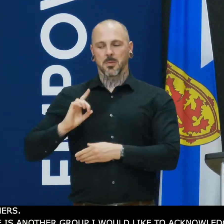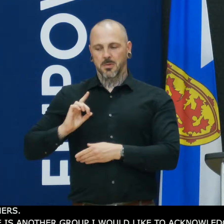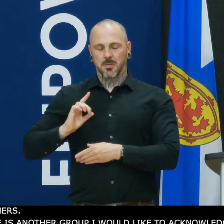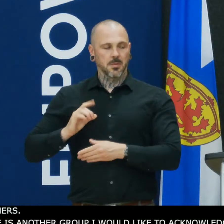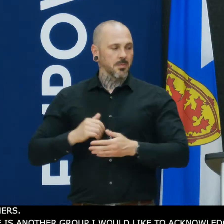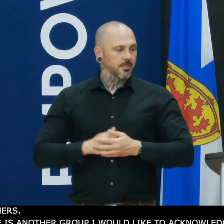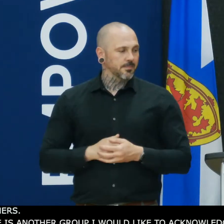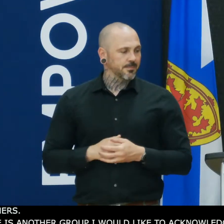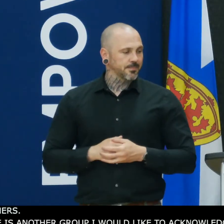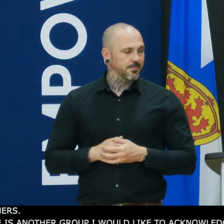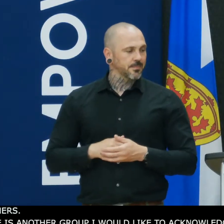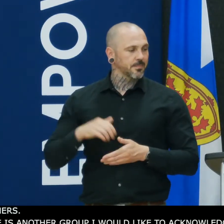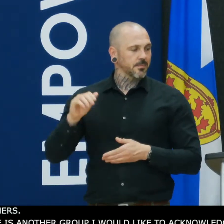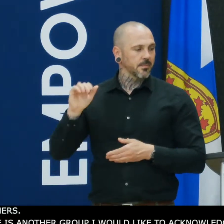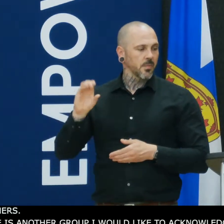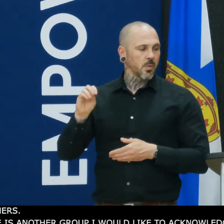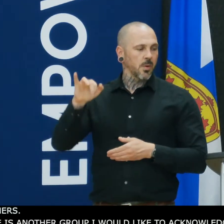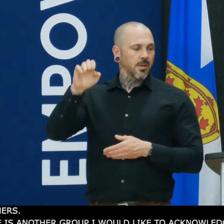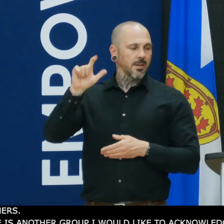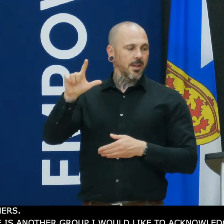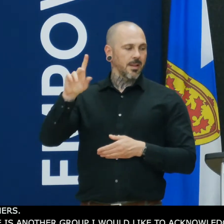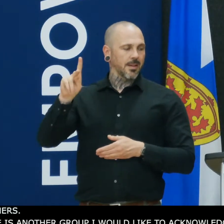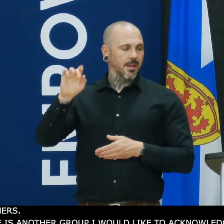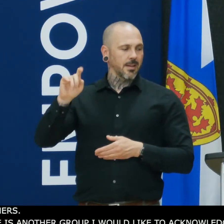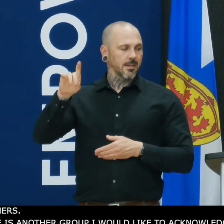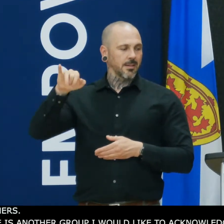Oriel Kavajadiv, President.